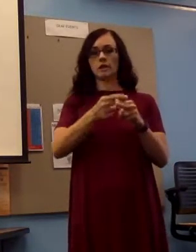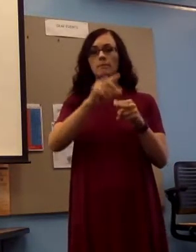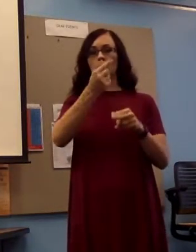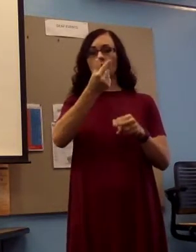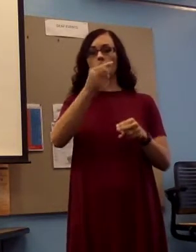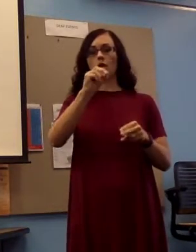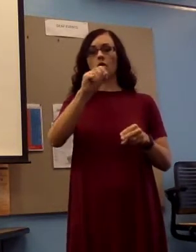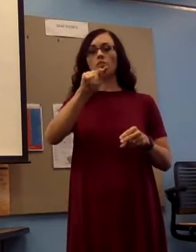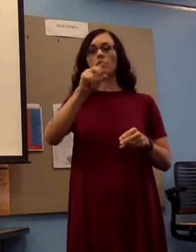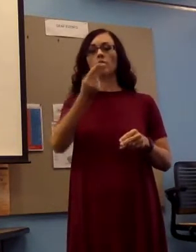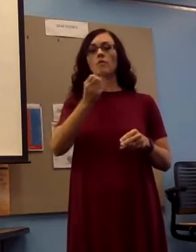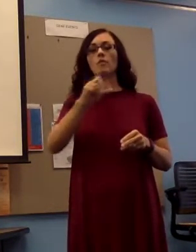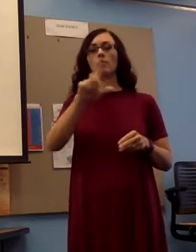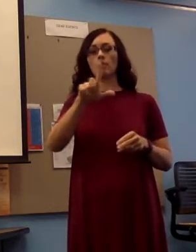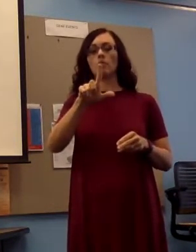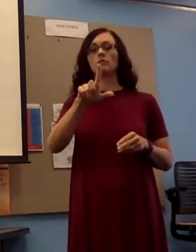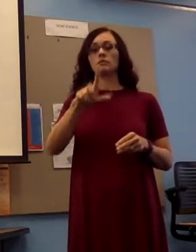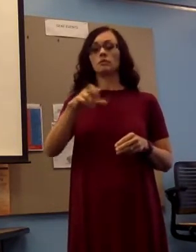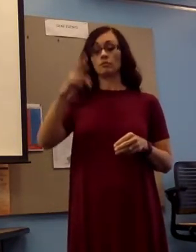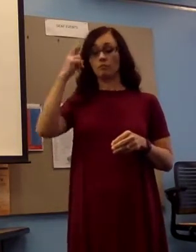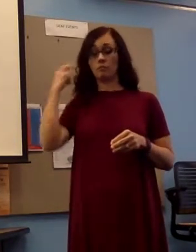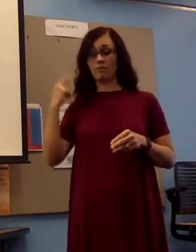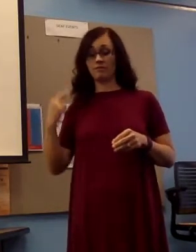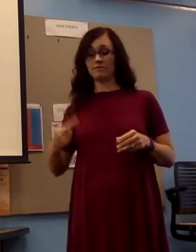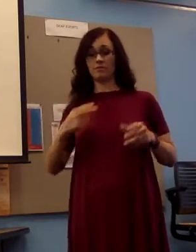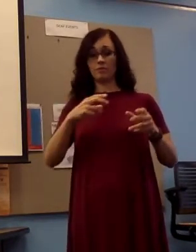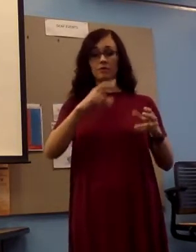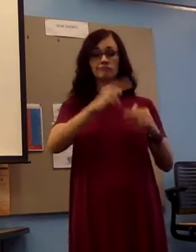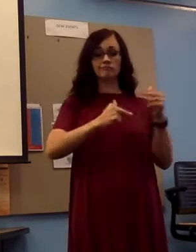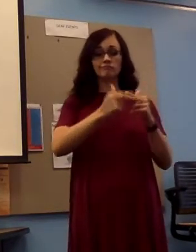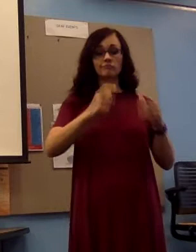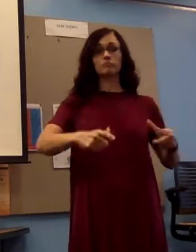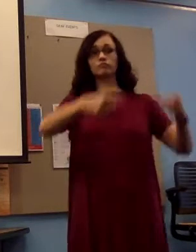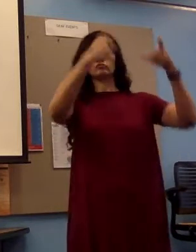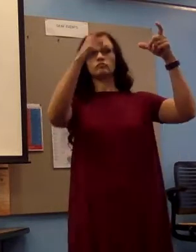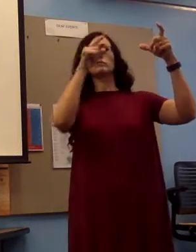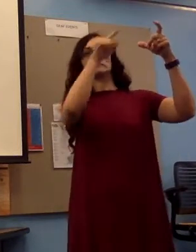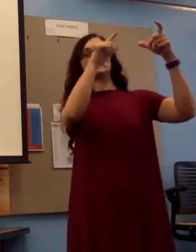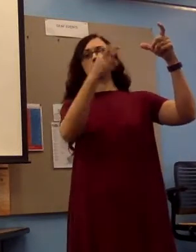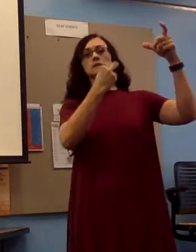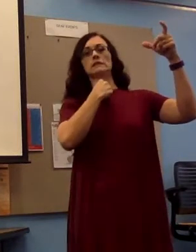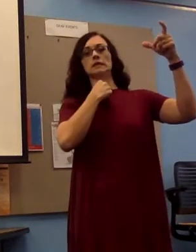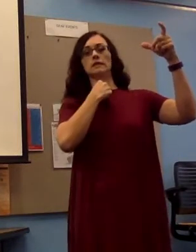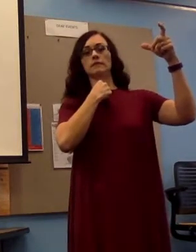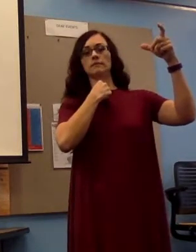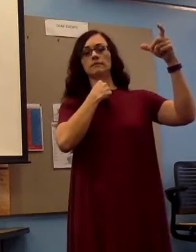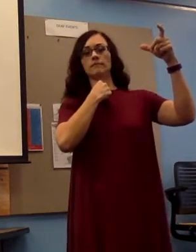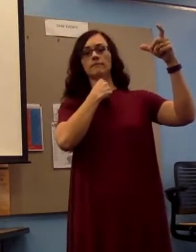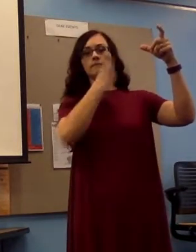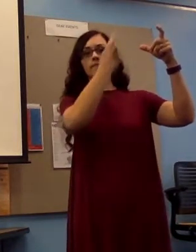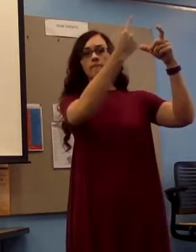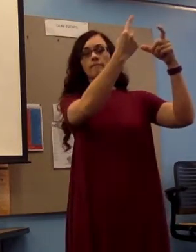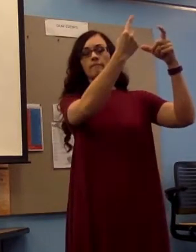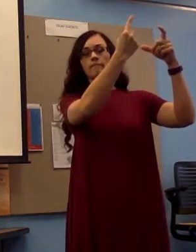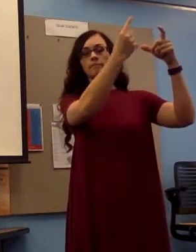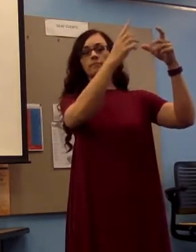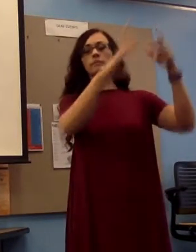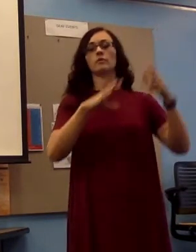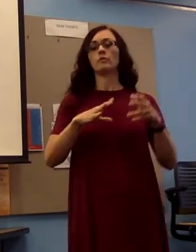has Rapunzel trapped in a tower. In the very first version, her dad trapped her in the tower, so that's how those two are different.